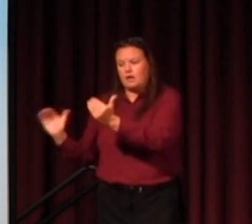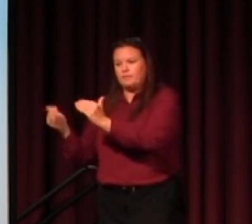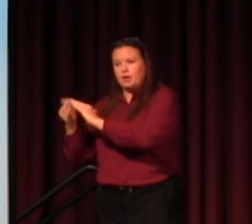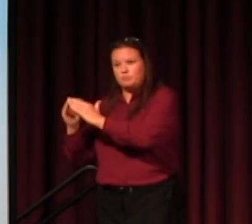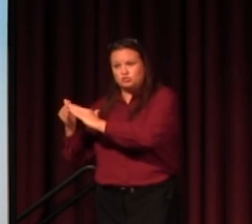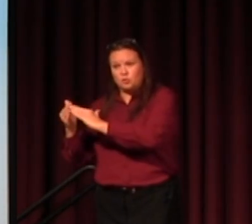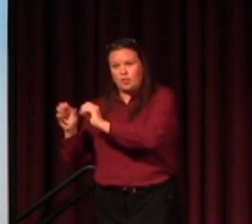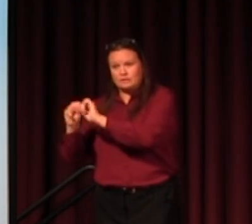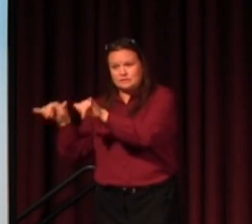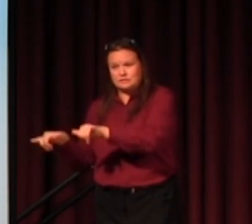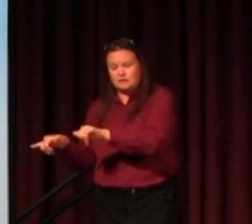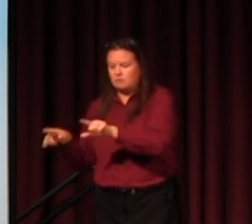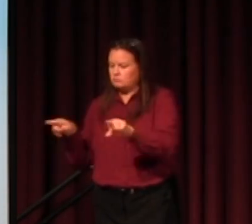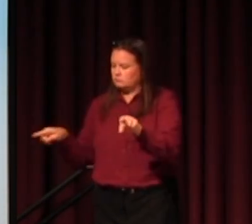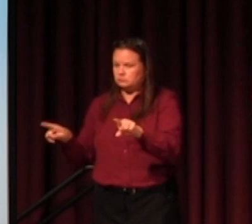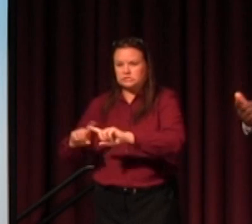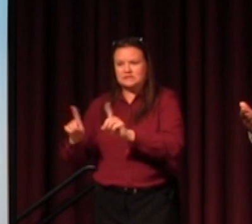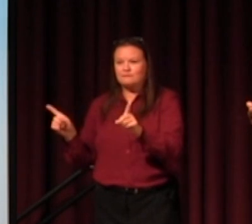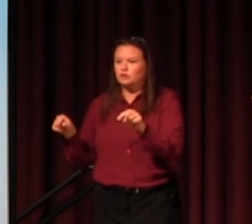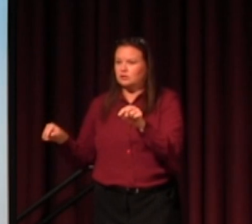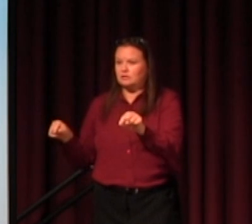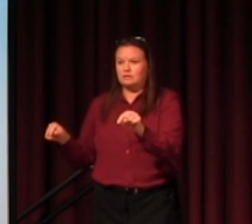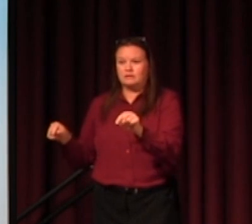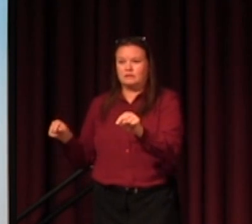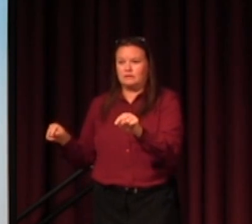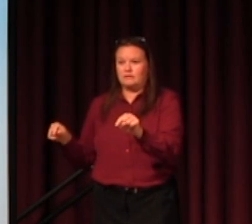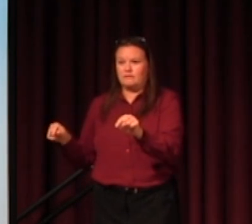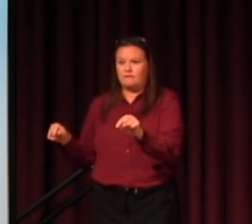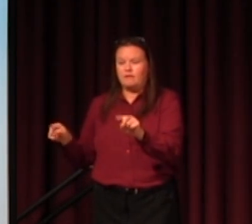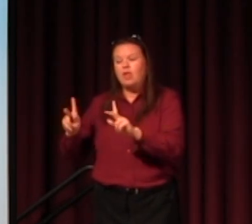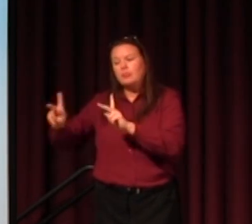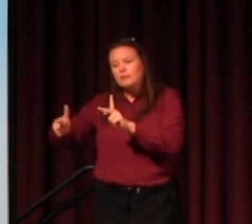Because the people in the system define the way the system works.